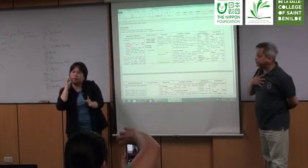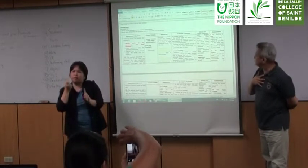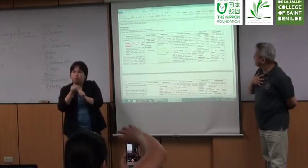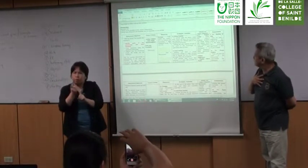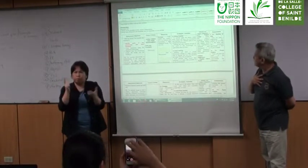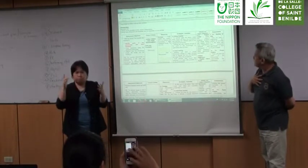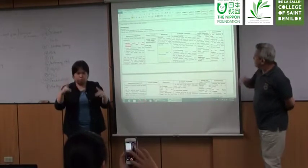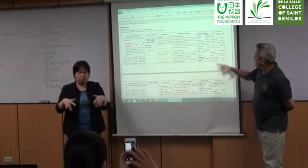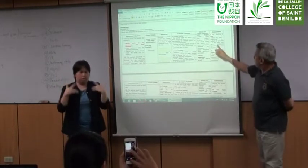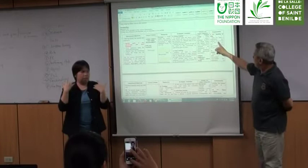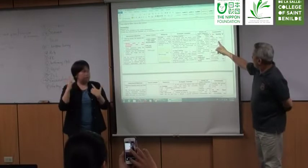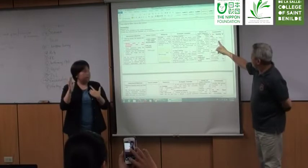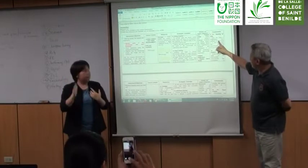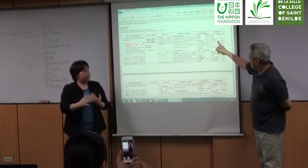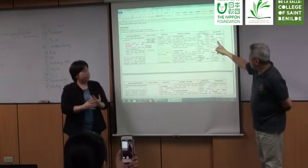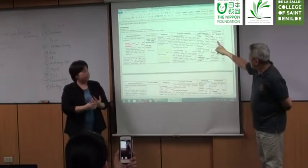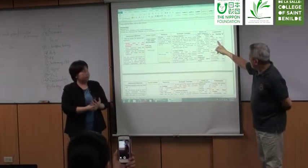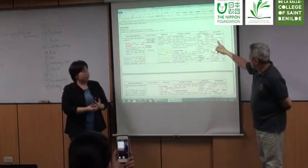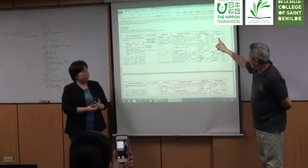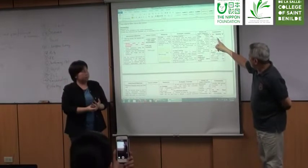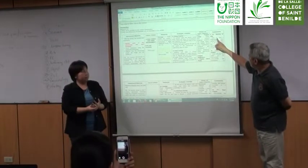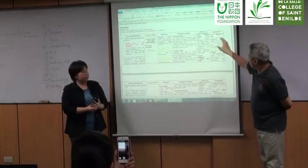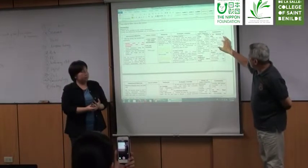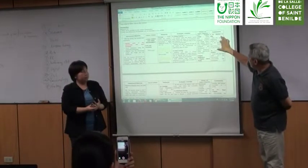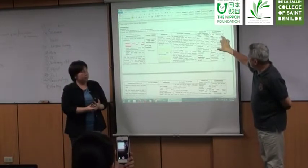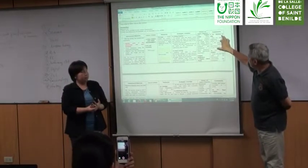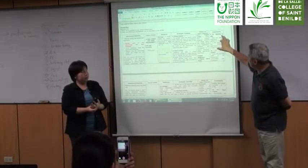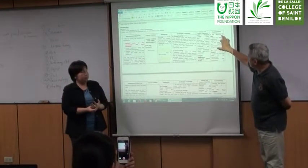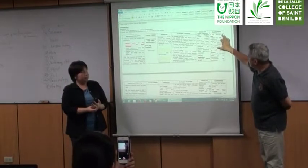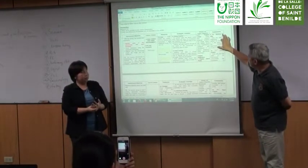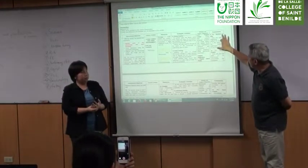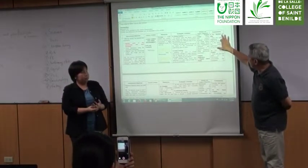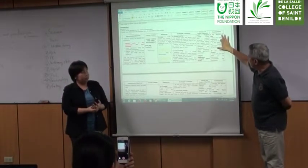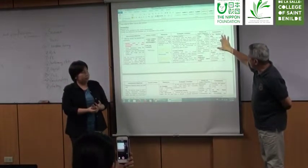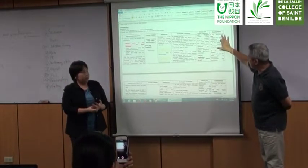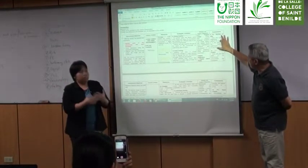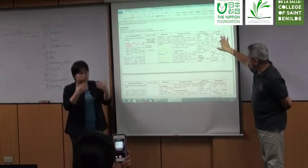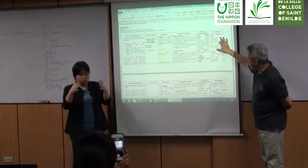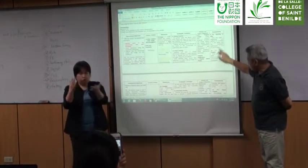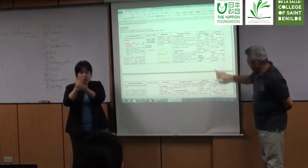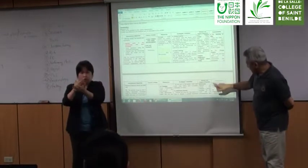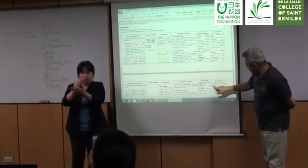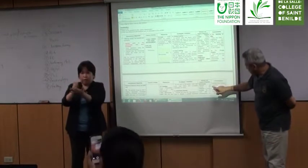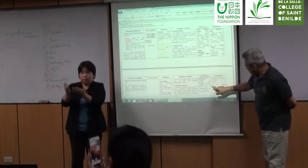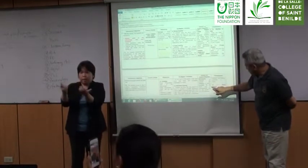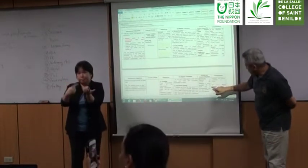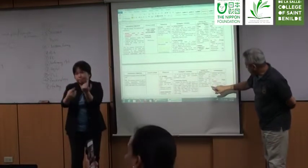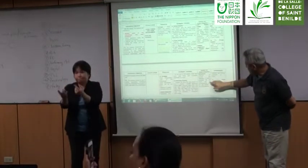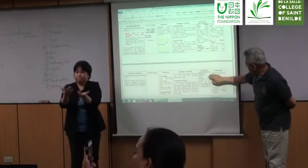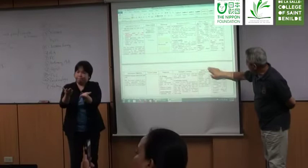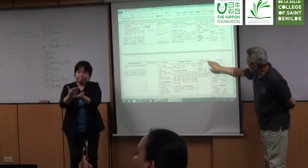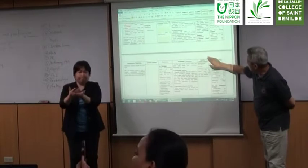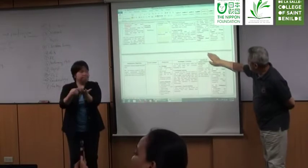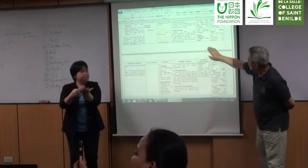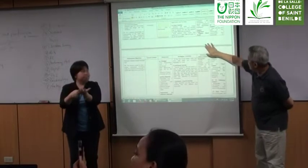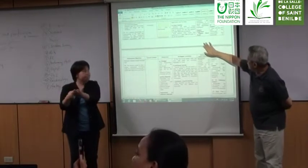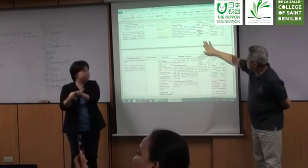life. And then after the sharing of the idea, we will now go to